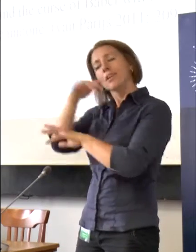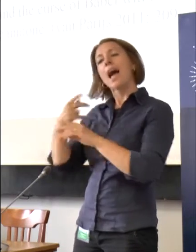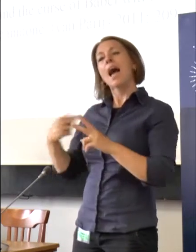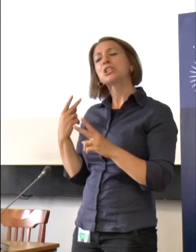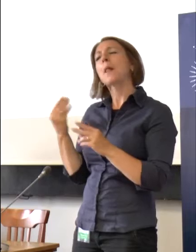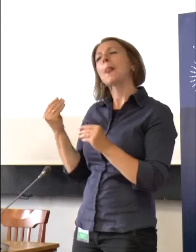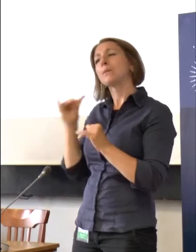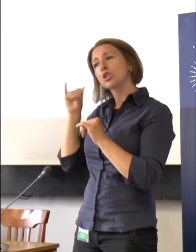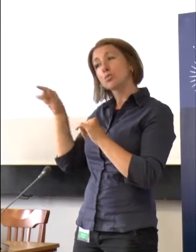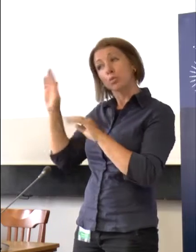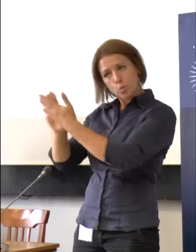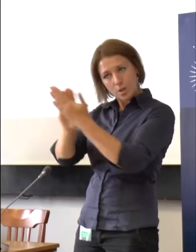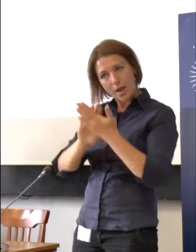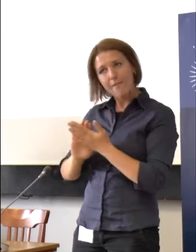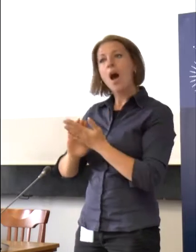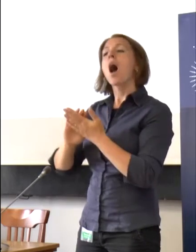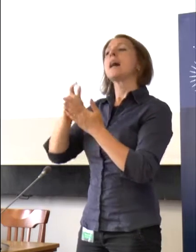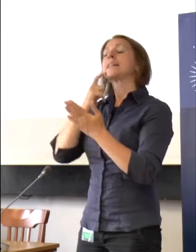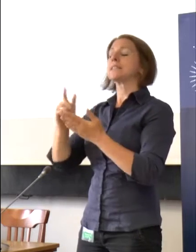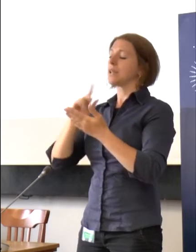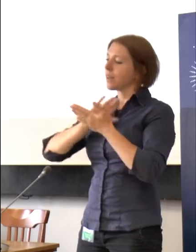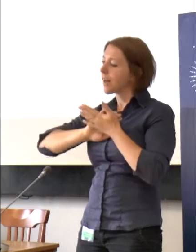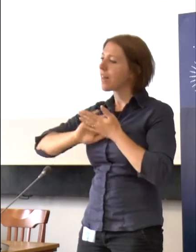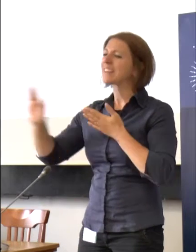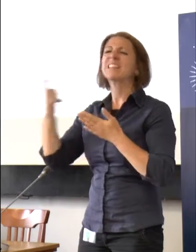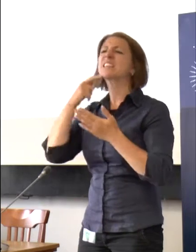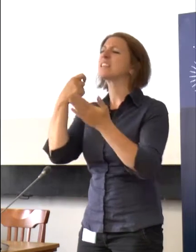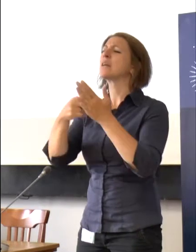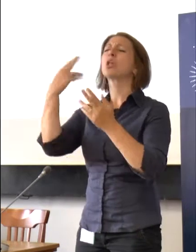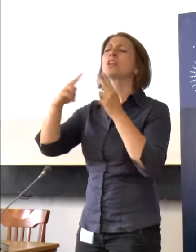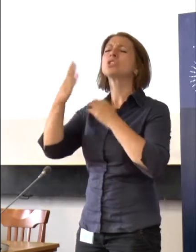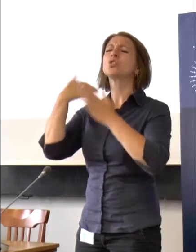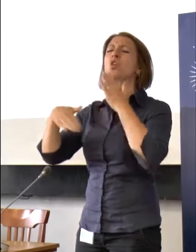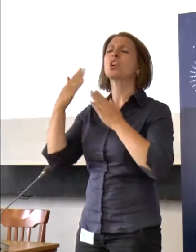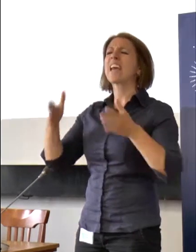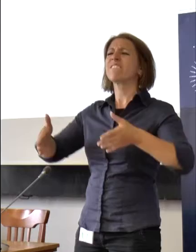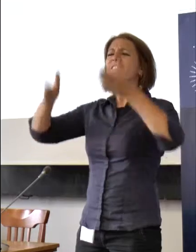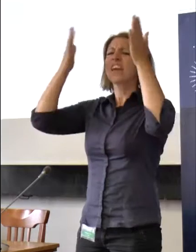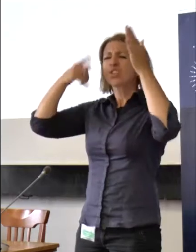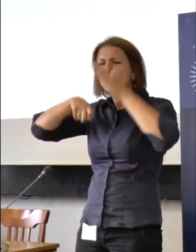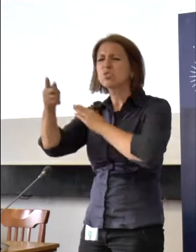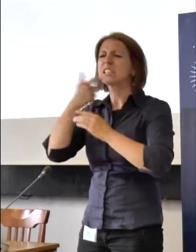one language. Just a quick word on the background. The backgrounds of this kind of